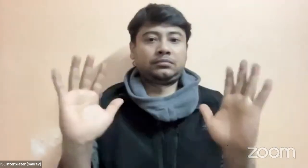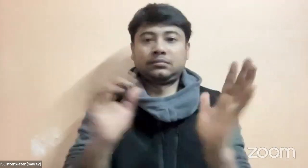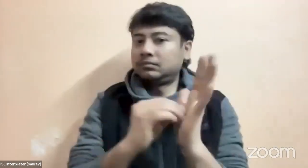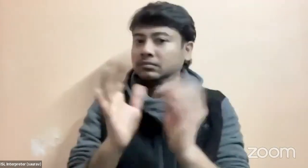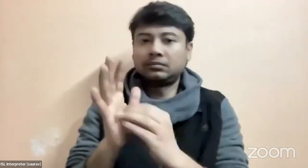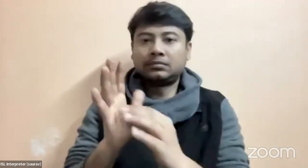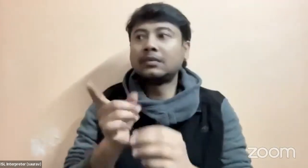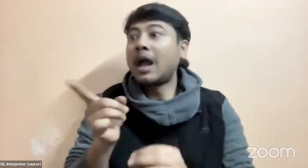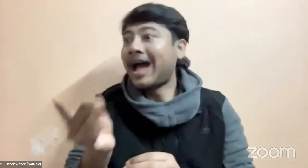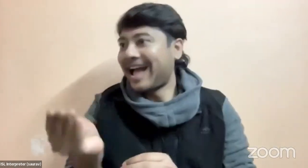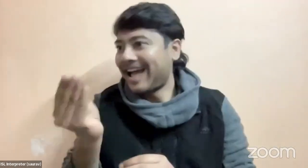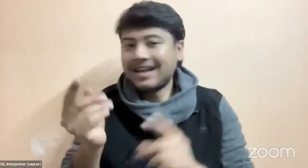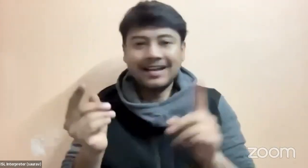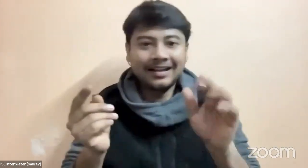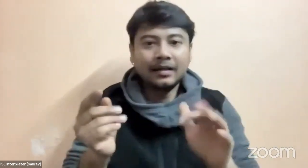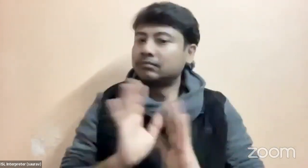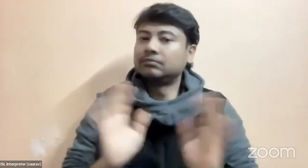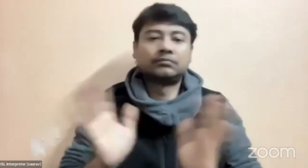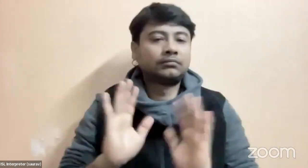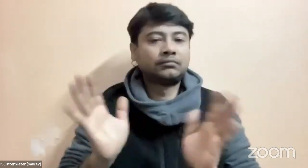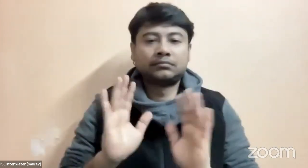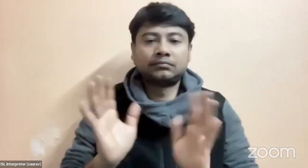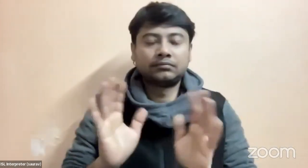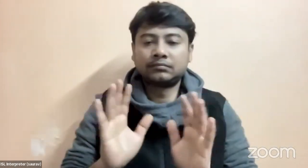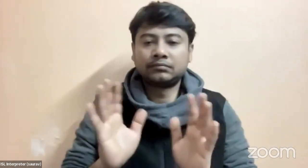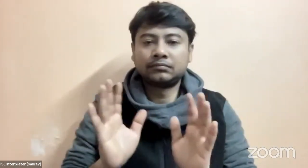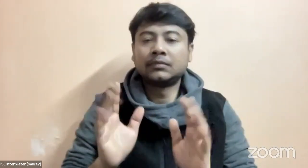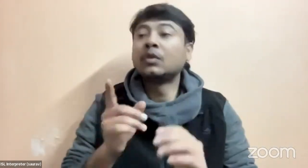surrender, accordingly you will be rewarded.